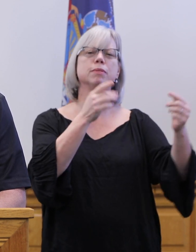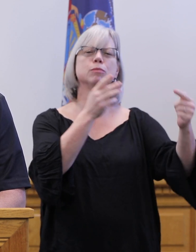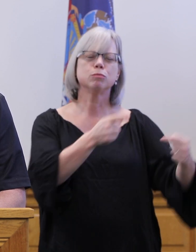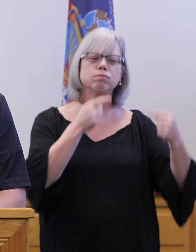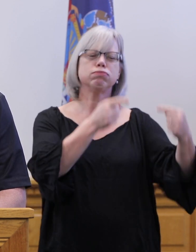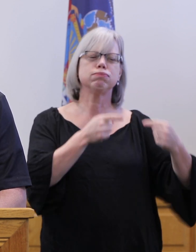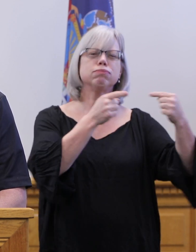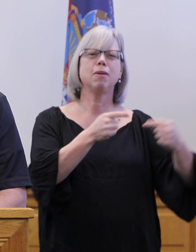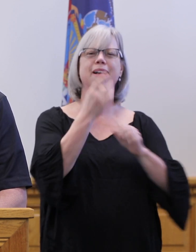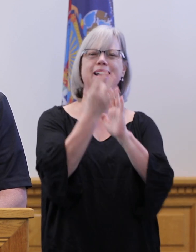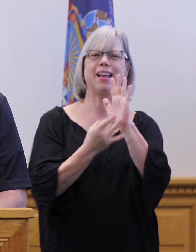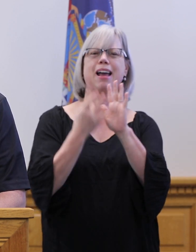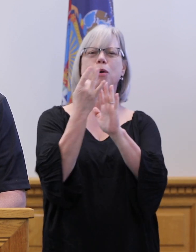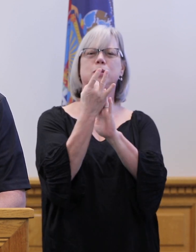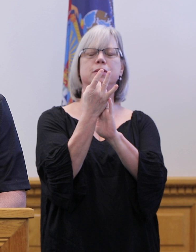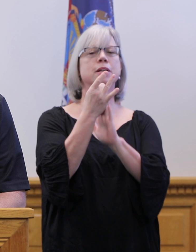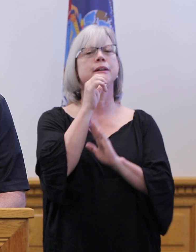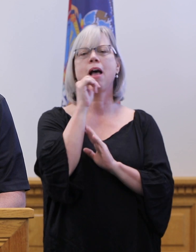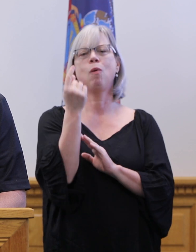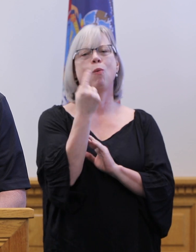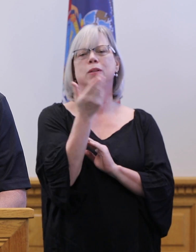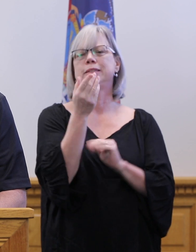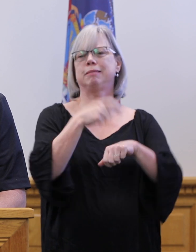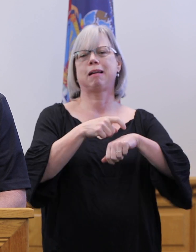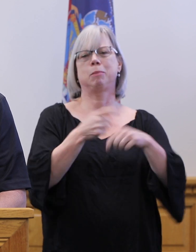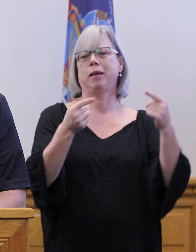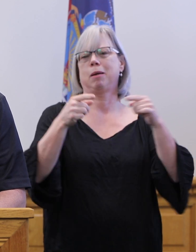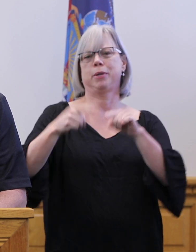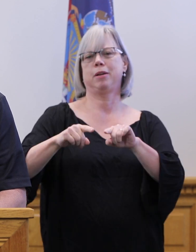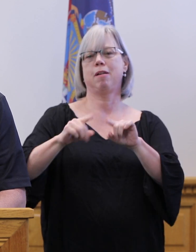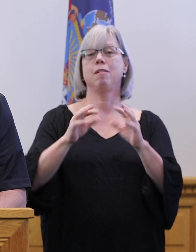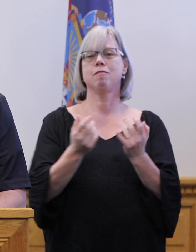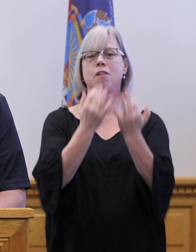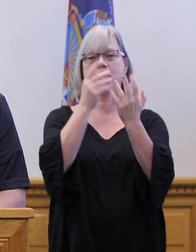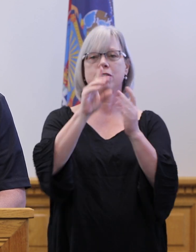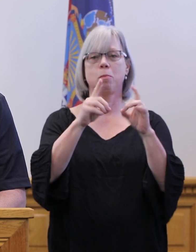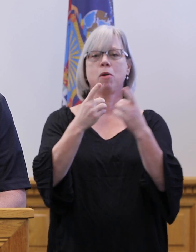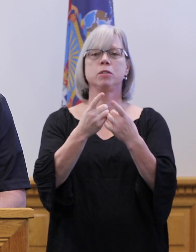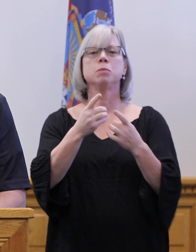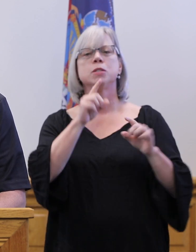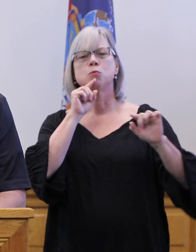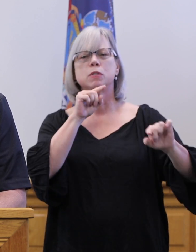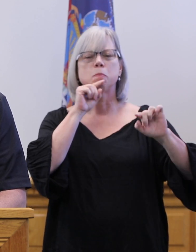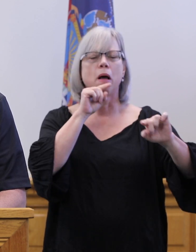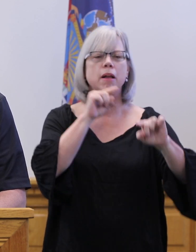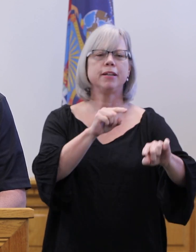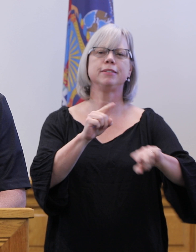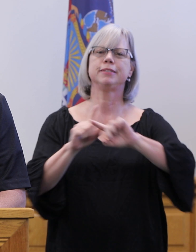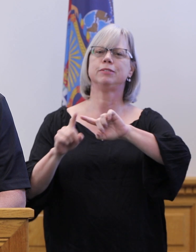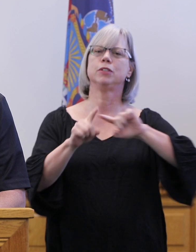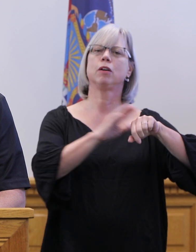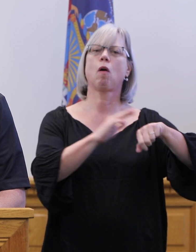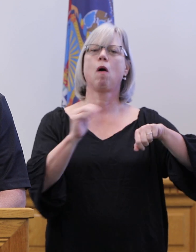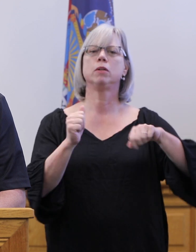hours. This has not been the only such incident. Fire departments have been responding to numerous calls across the area, with many